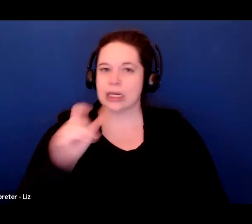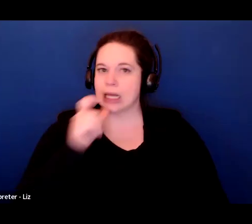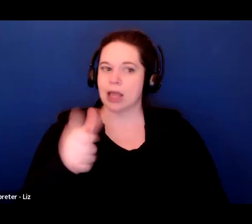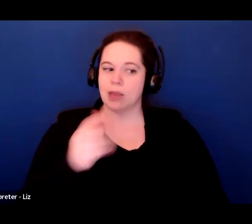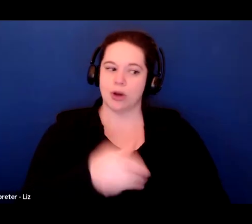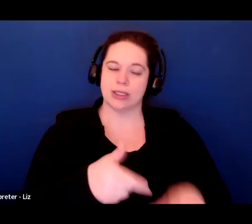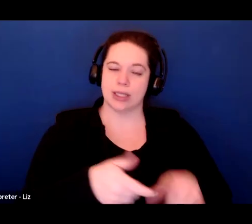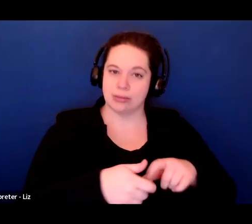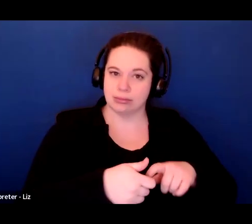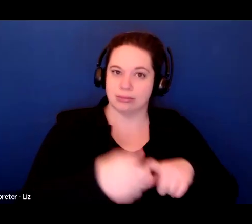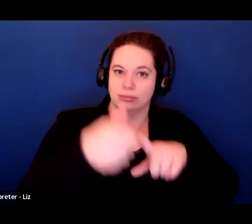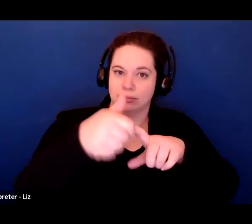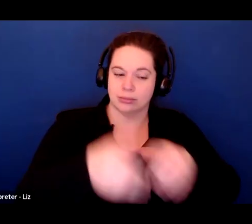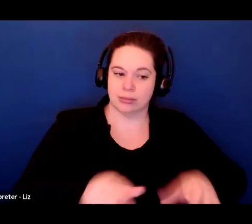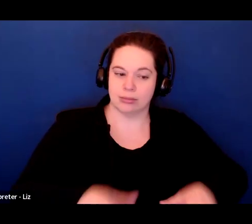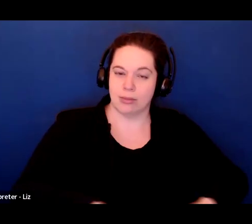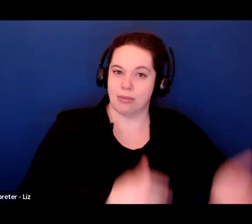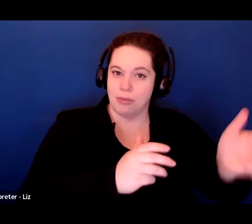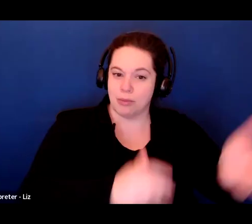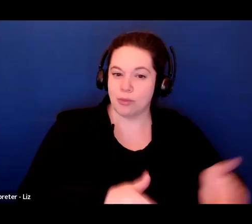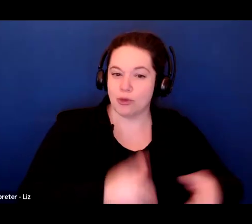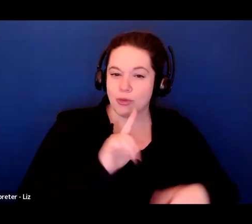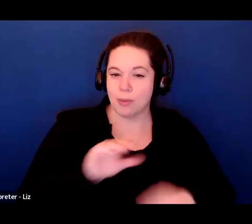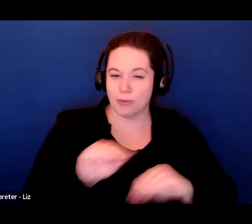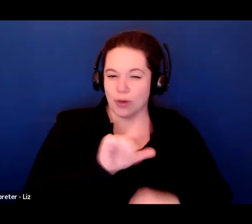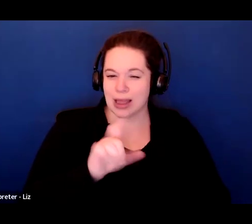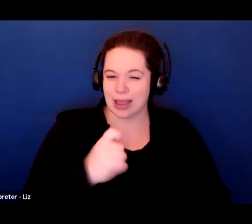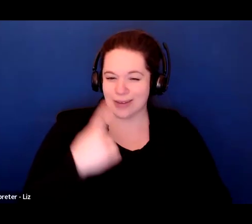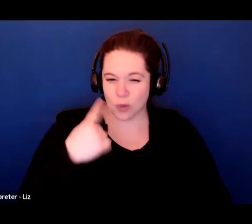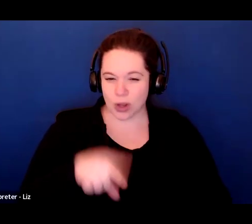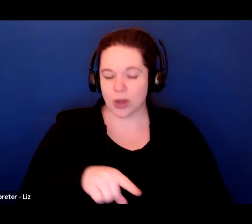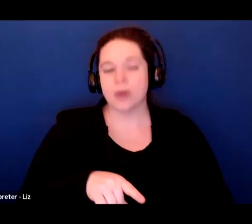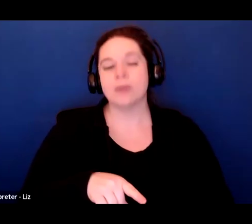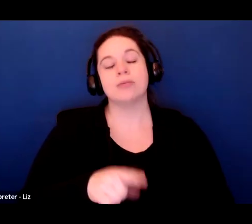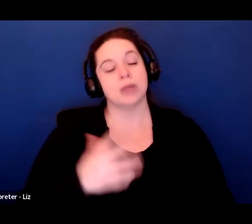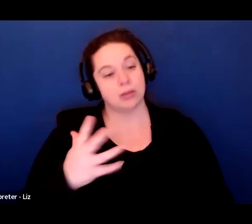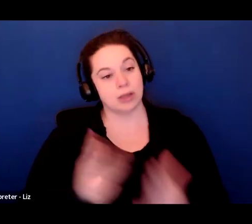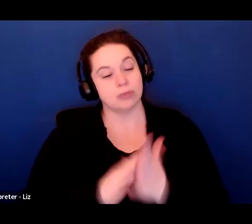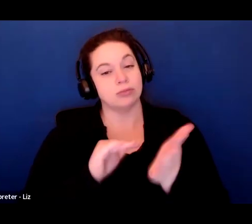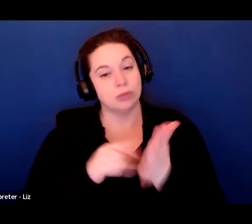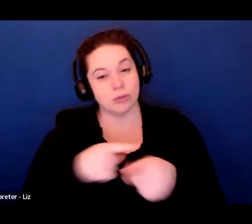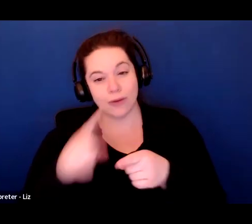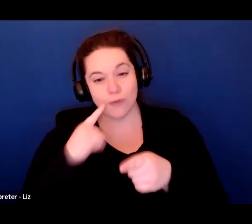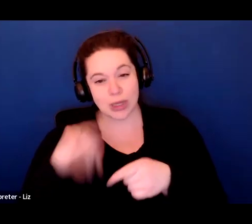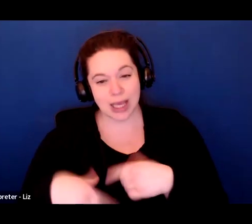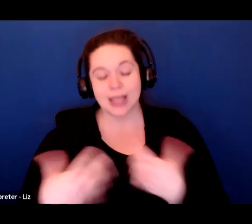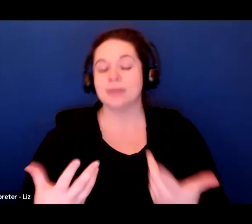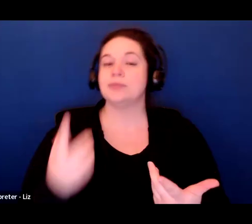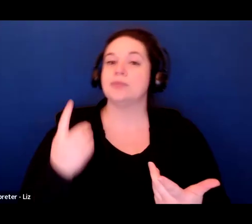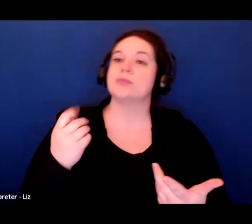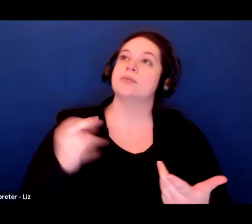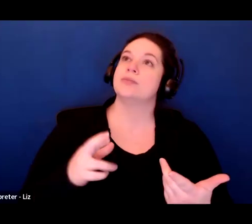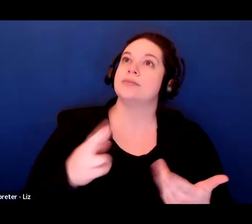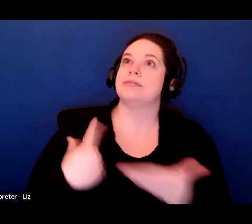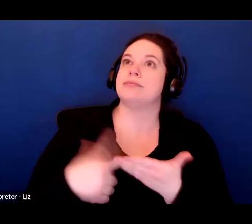you, but you might want to talk to your healthcare professional about that. You might want to talk about if there's any